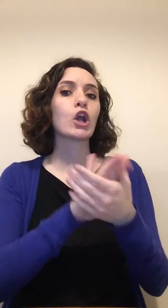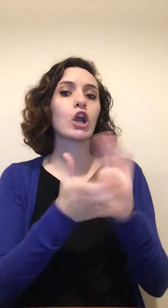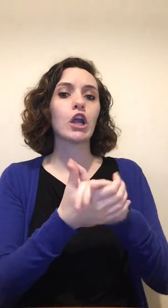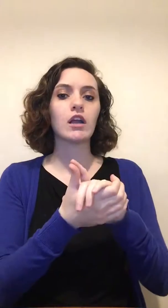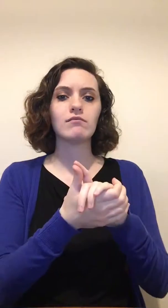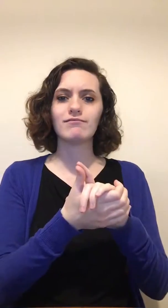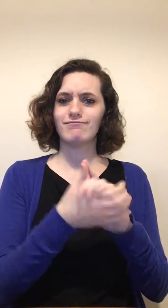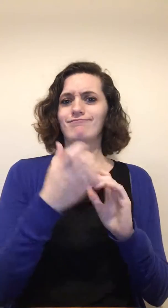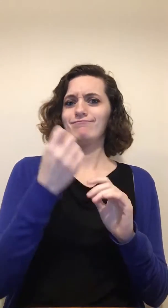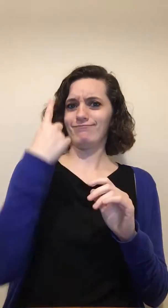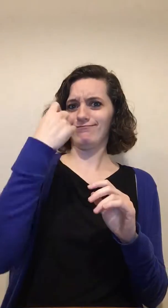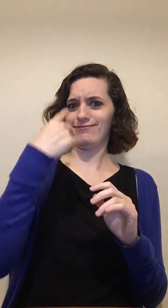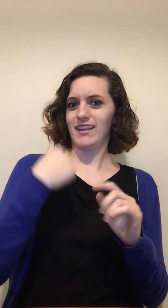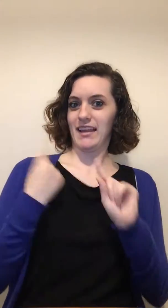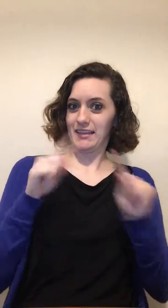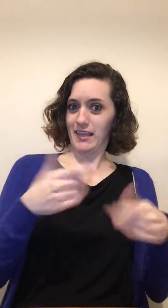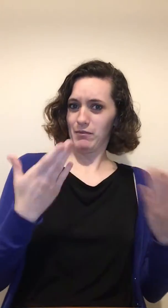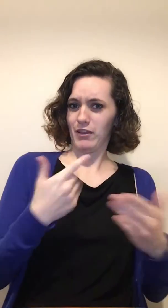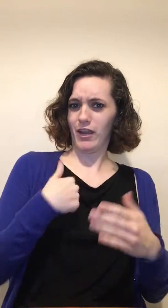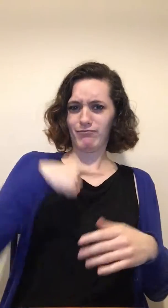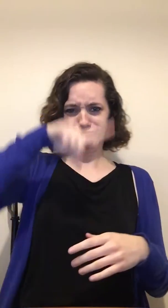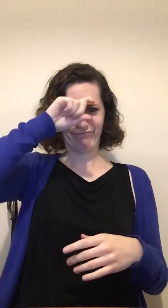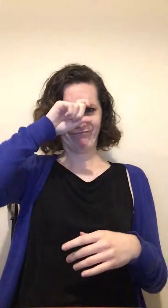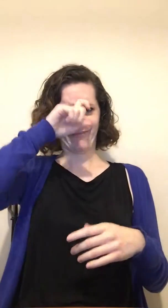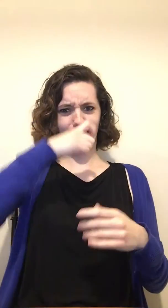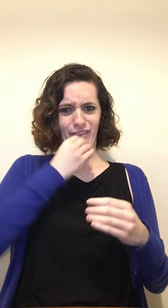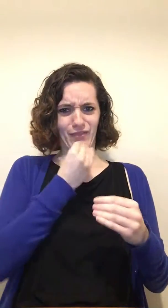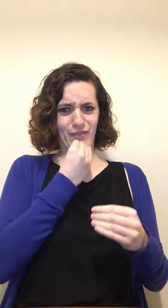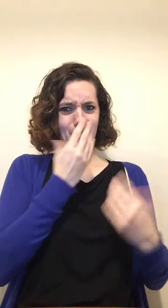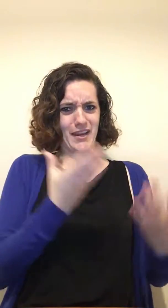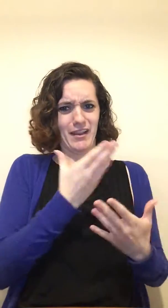like deviled eggs, that they have nothing to do with the devil.